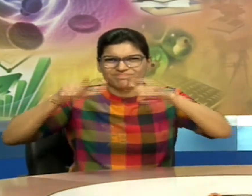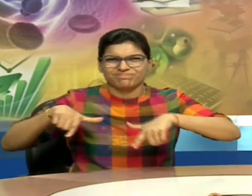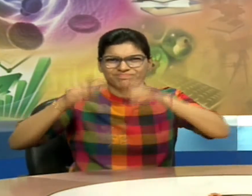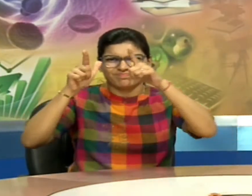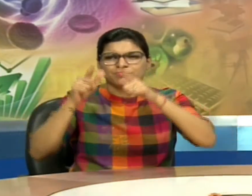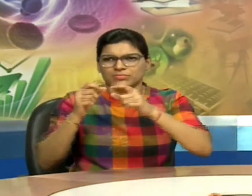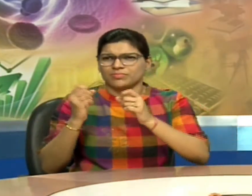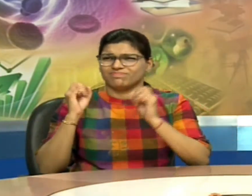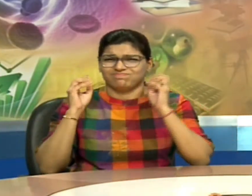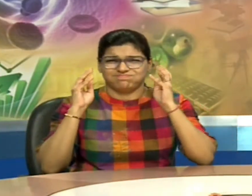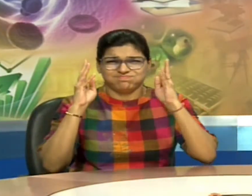Forests.